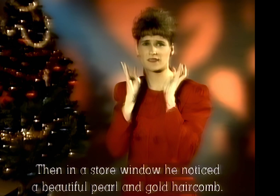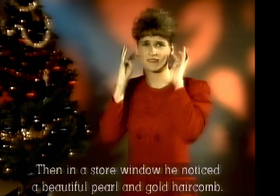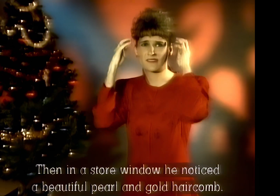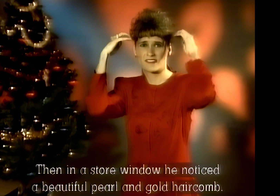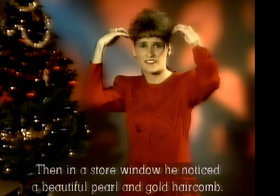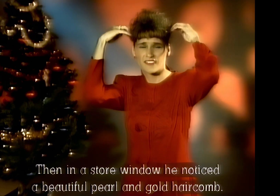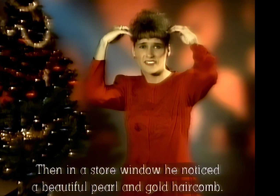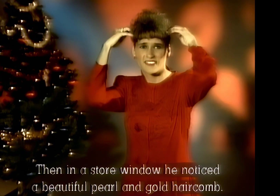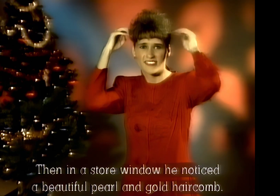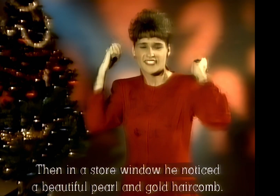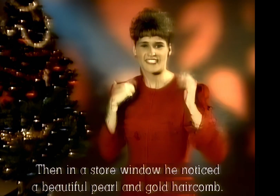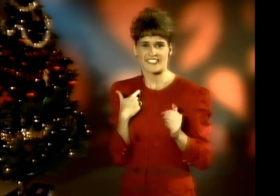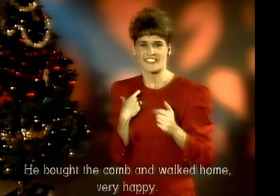pearl and gold hair comb.